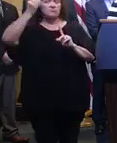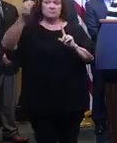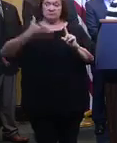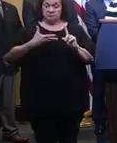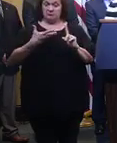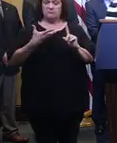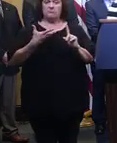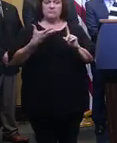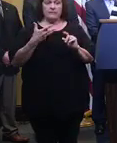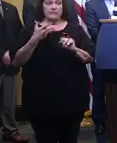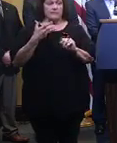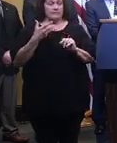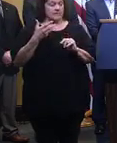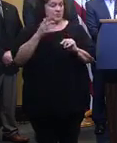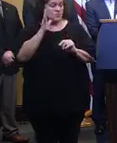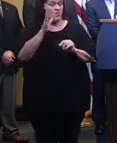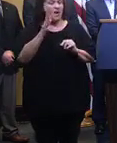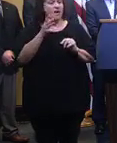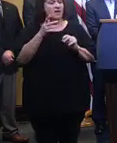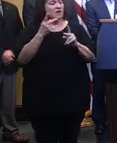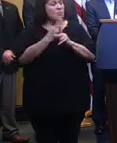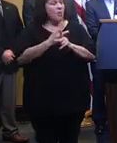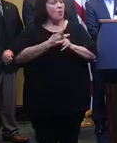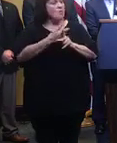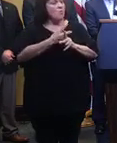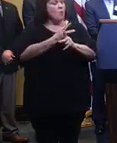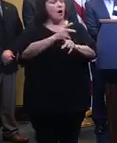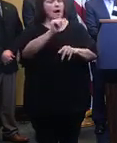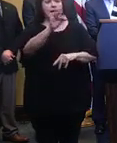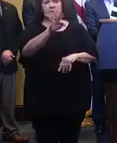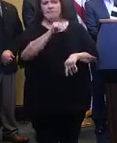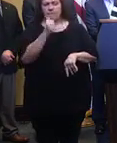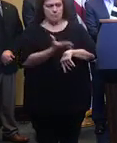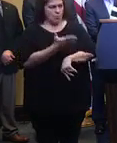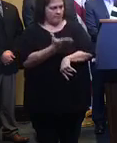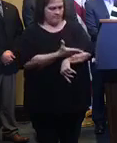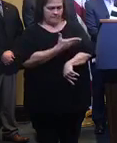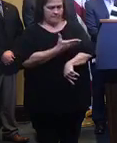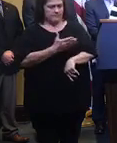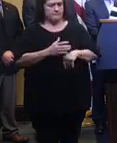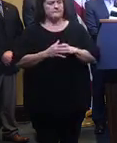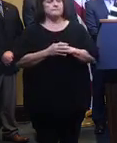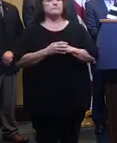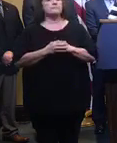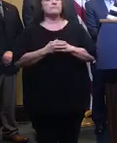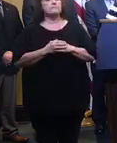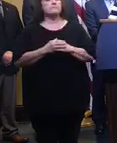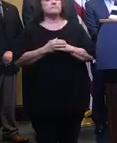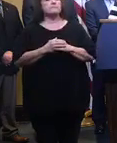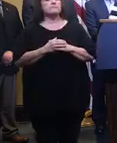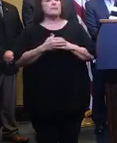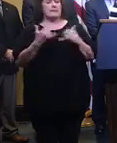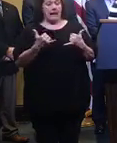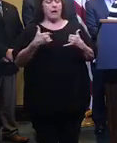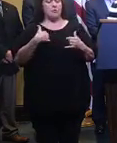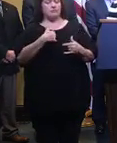problem will only get worse if we don't do something about it. So we're going to talk